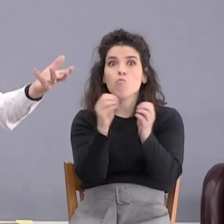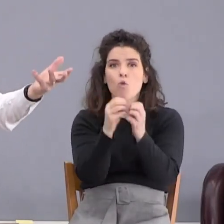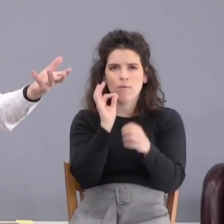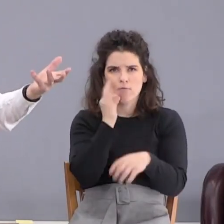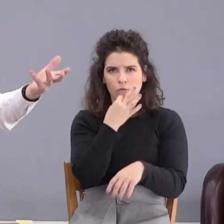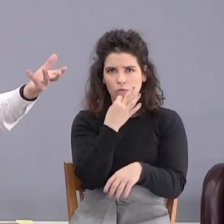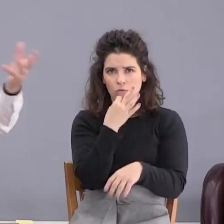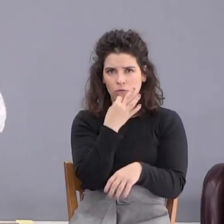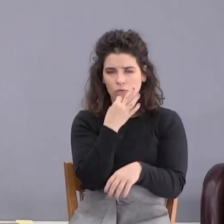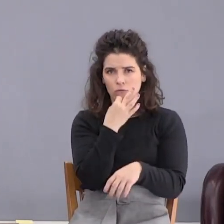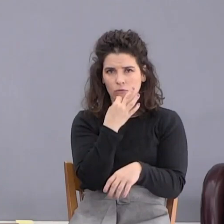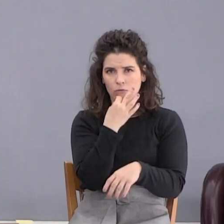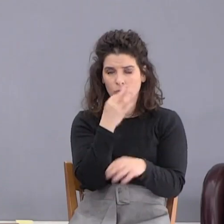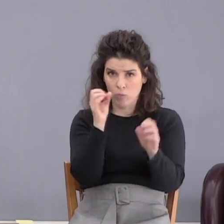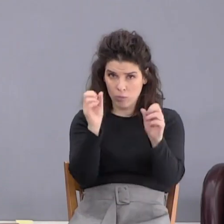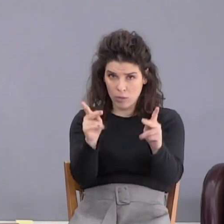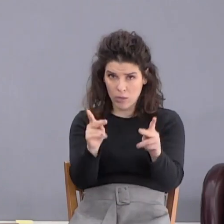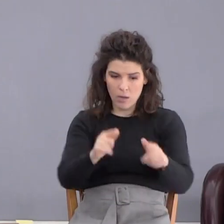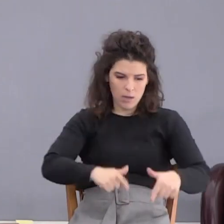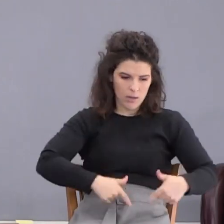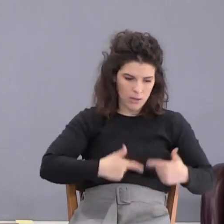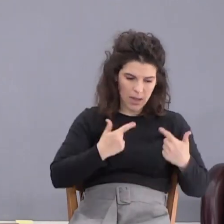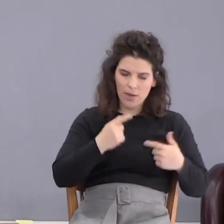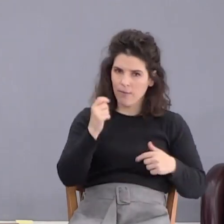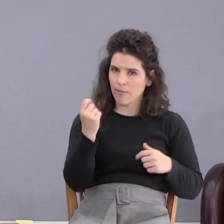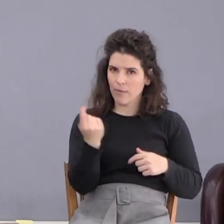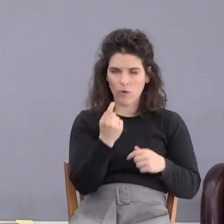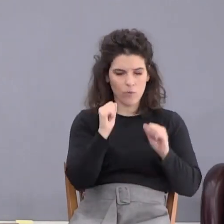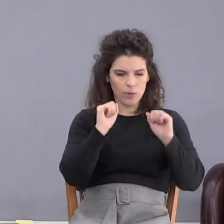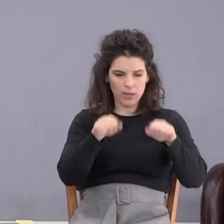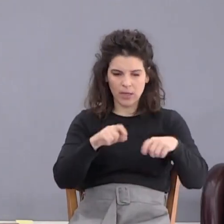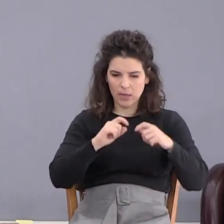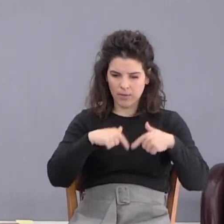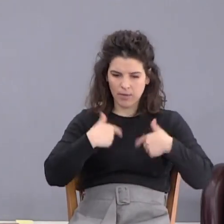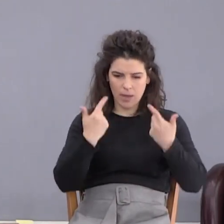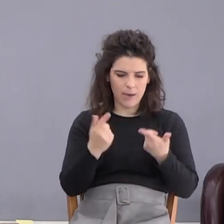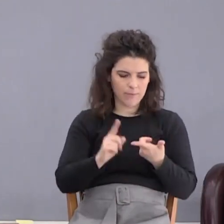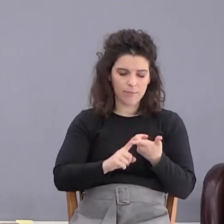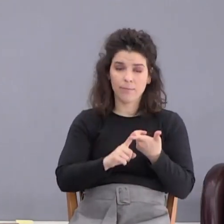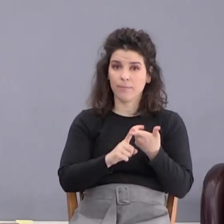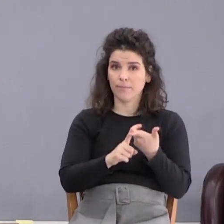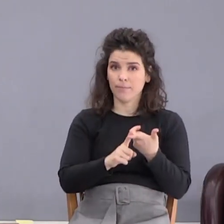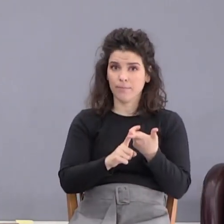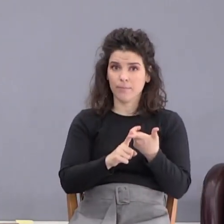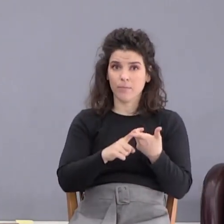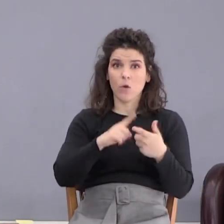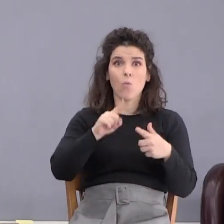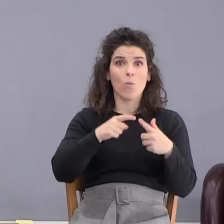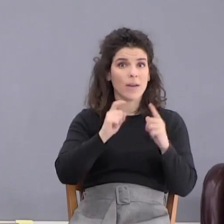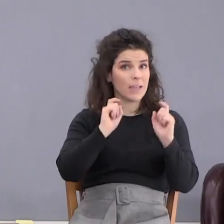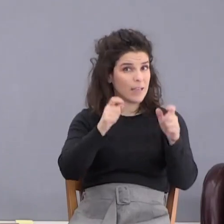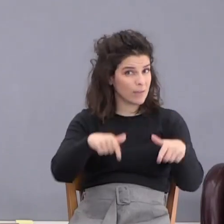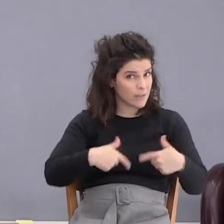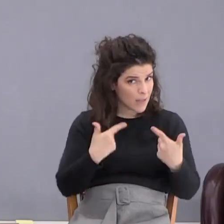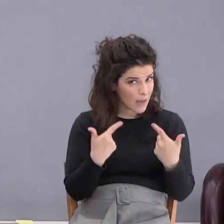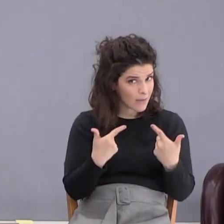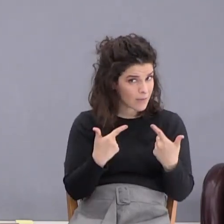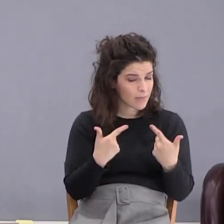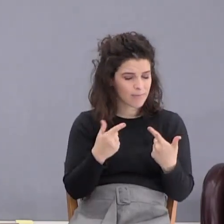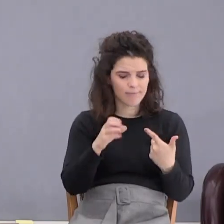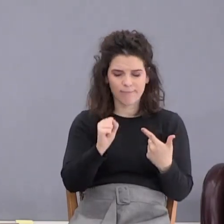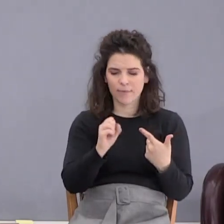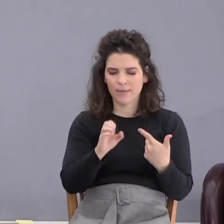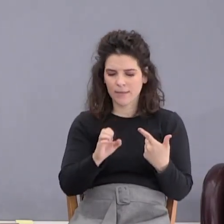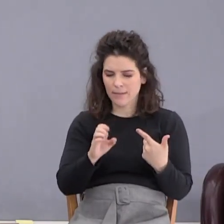fruit. Okay? Life can only generate life. When it generates life, the seed